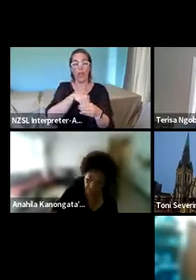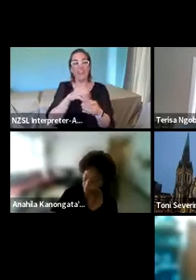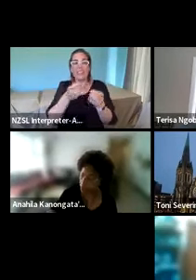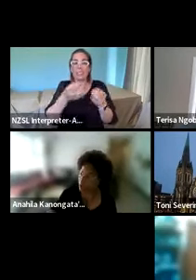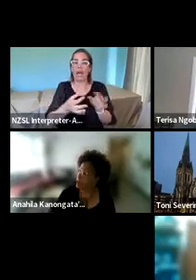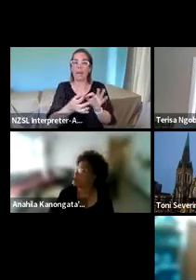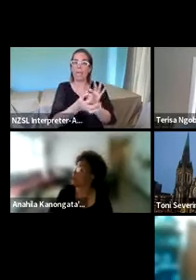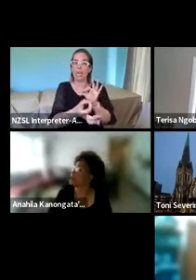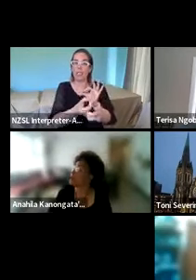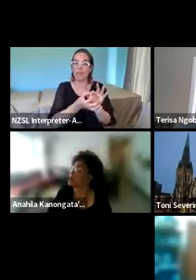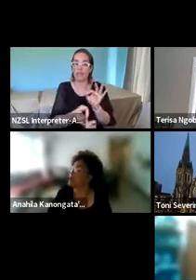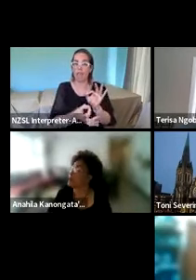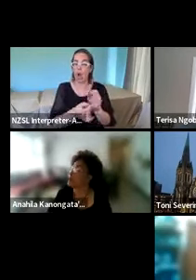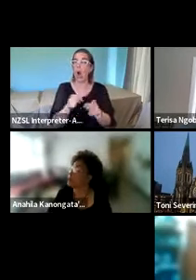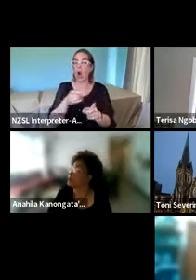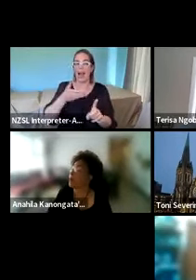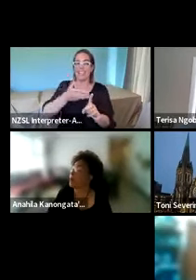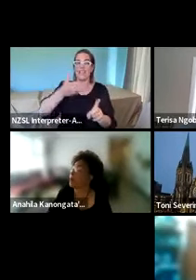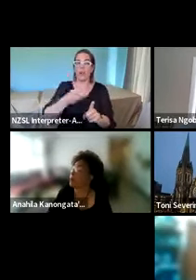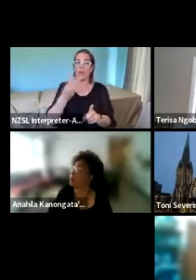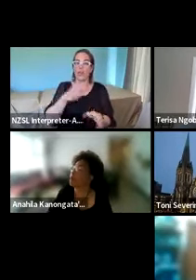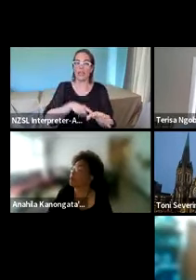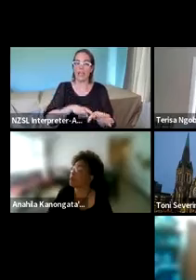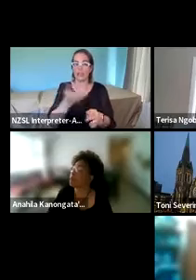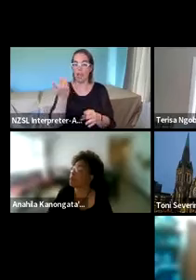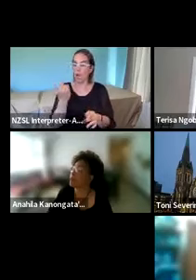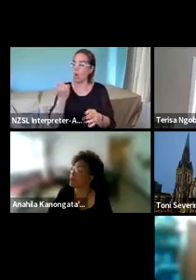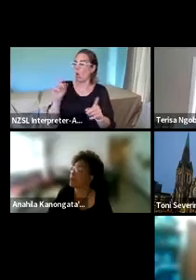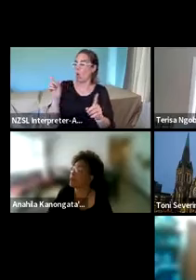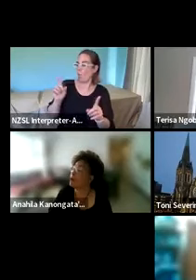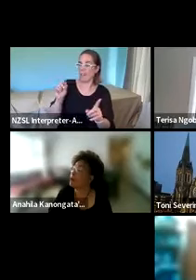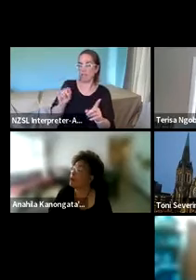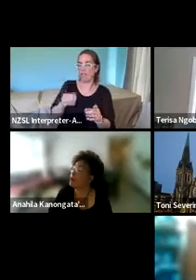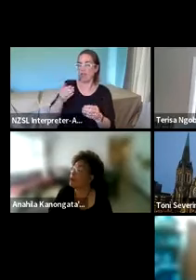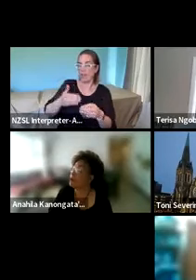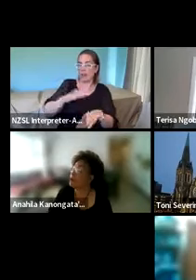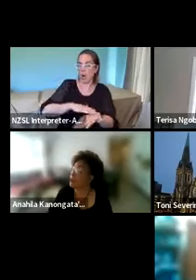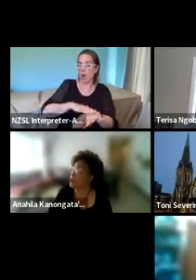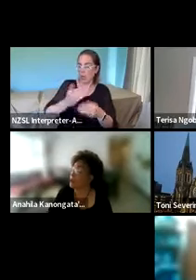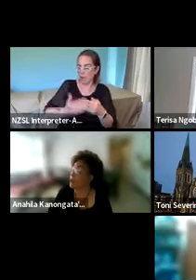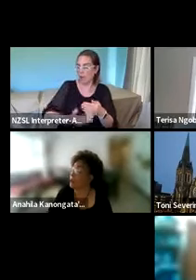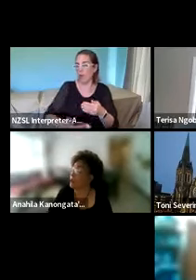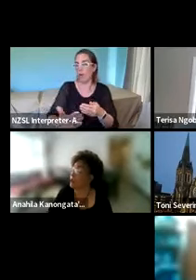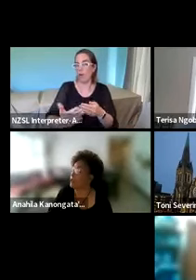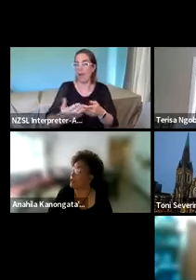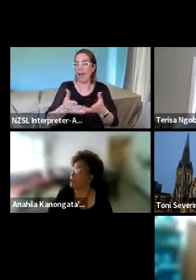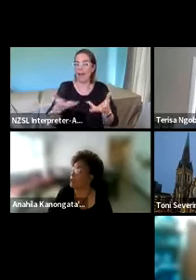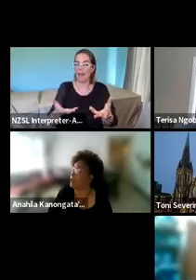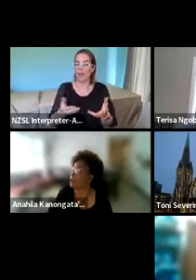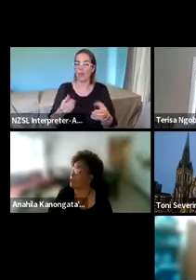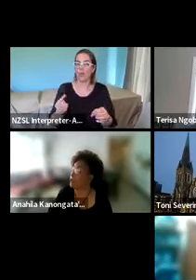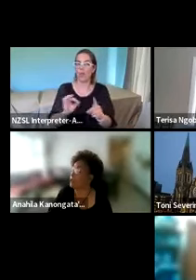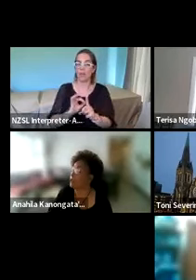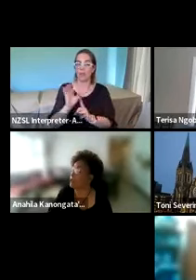Well, this was identified 3 years ago, what have you done? And then there's that accountability without creating a whole